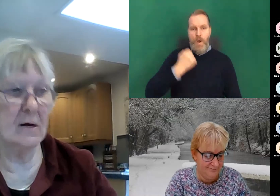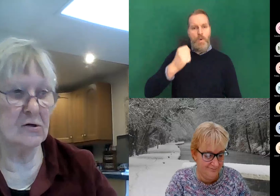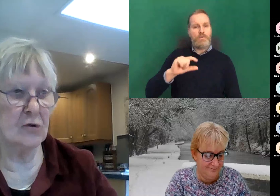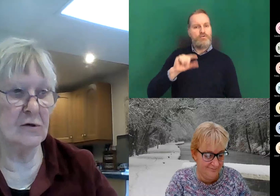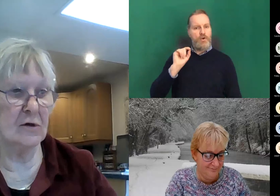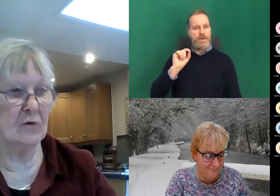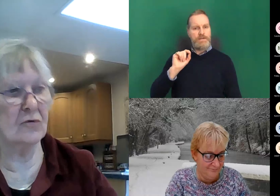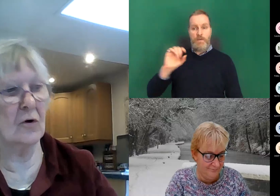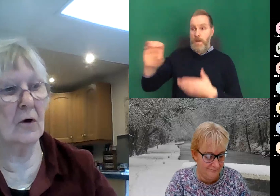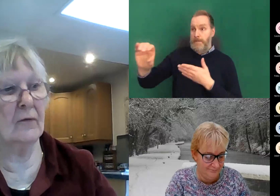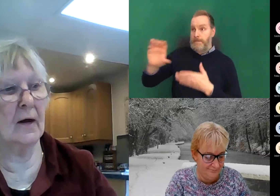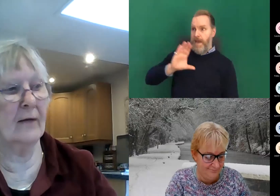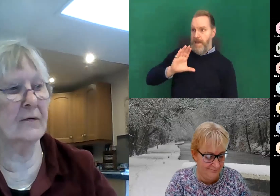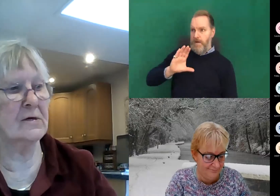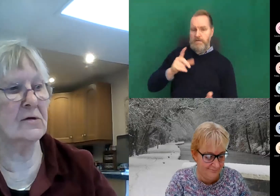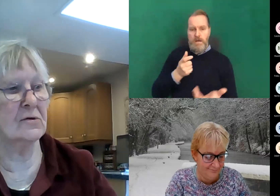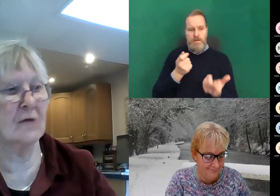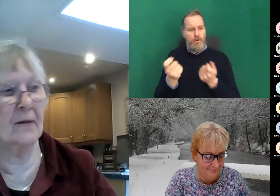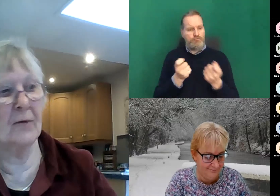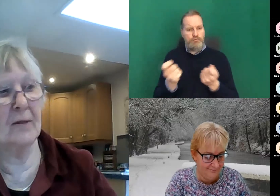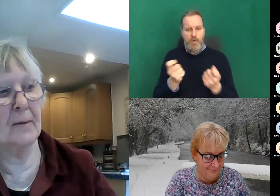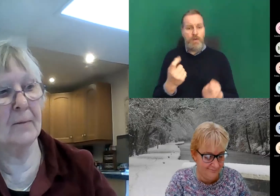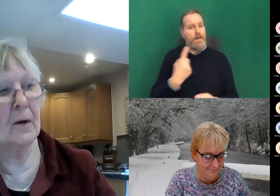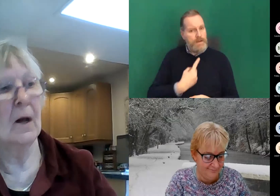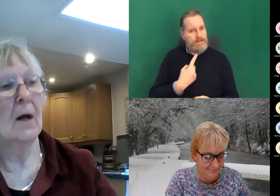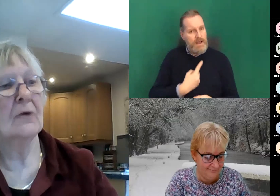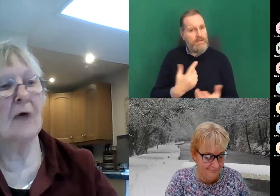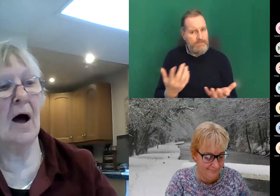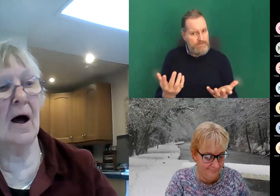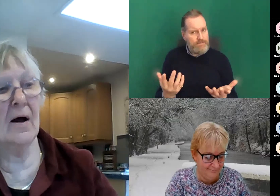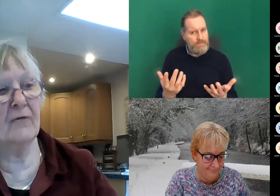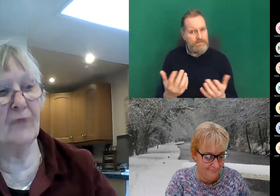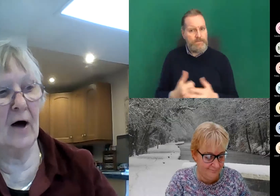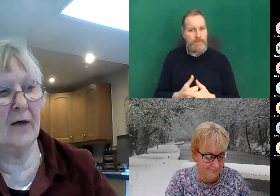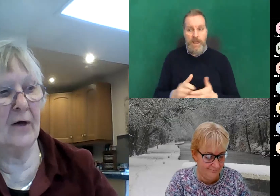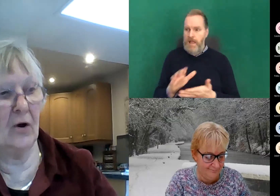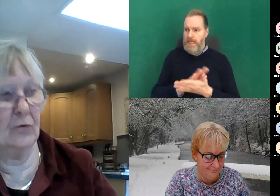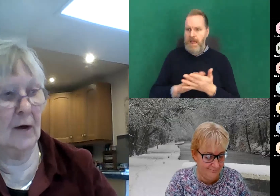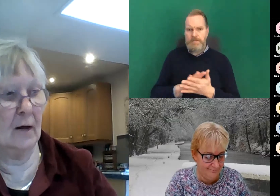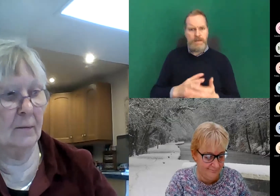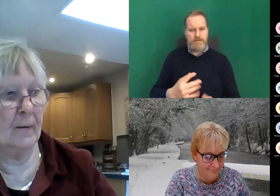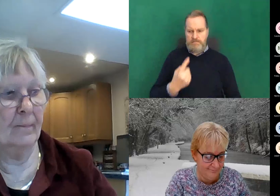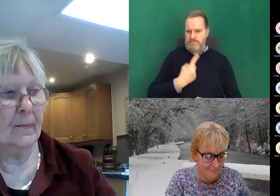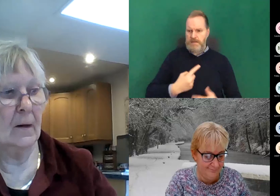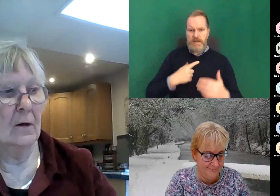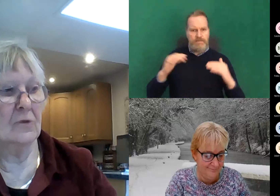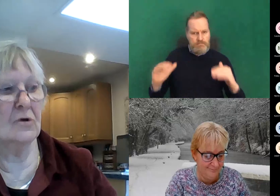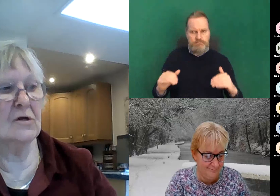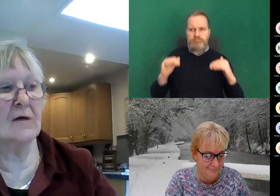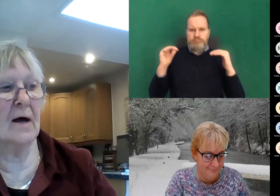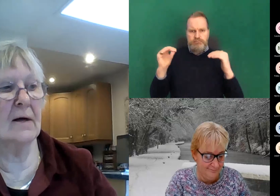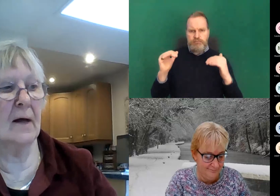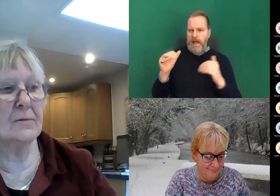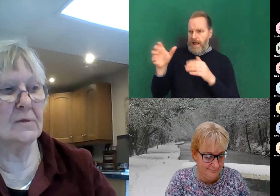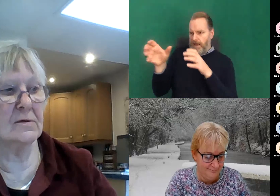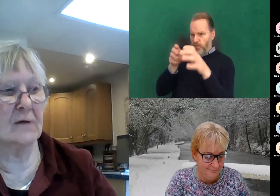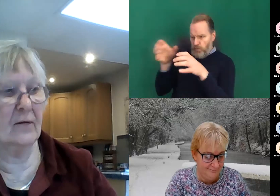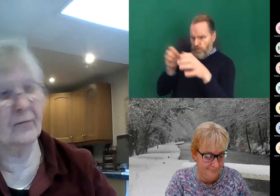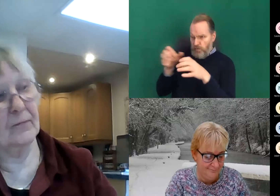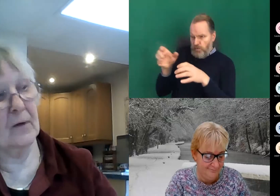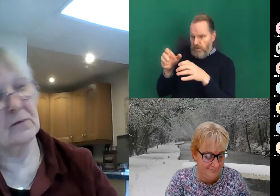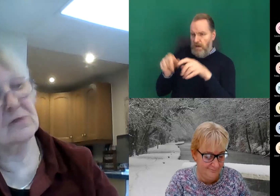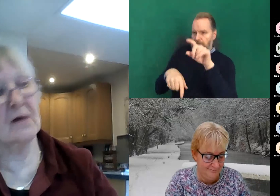to maximise choice and control over life decisions, to liberate people to hire and fire their own help, to design